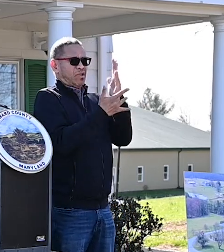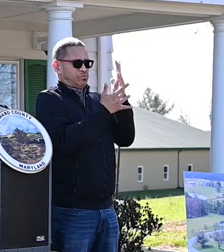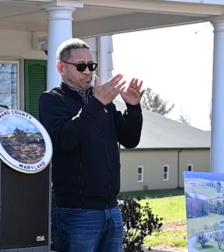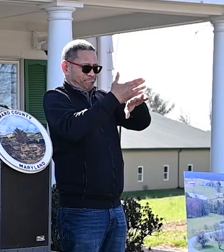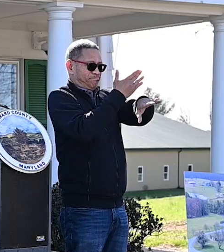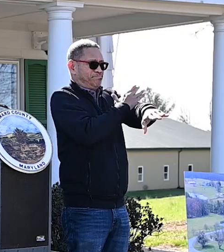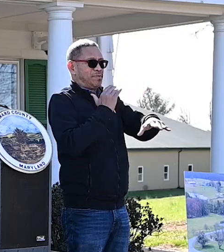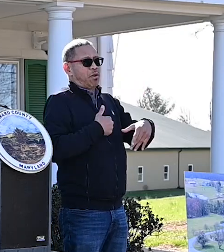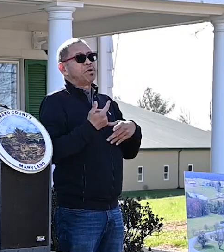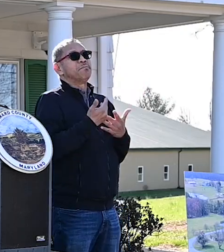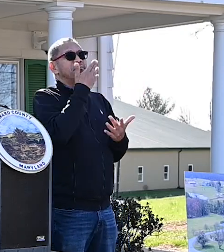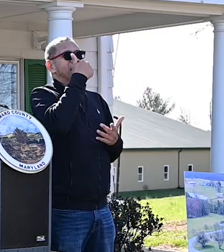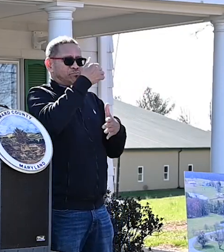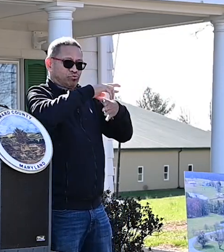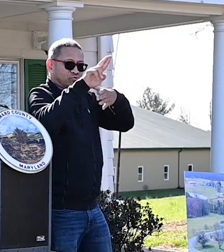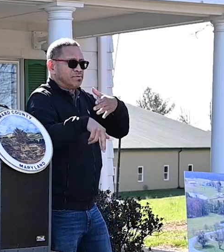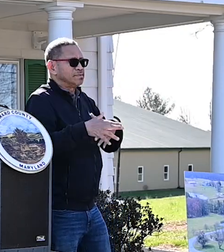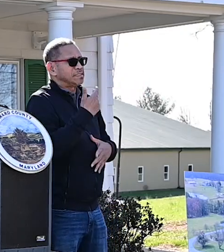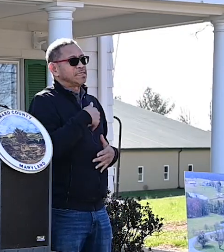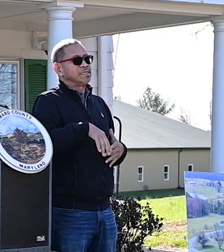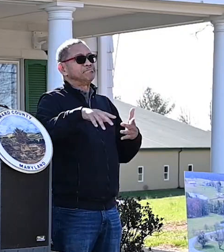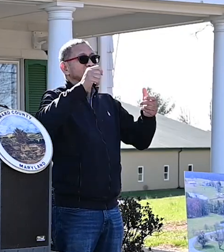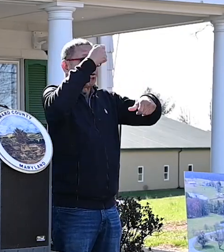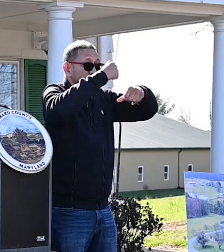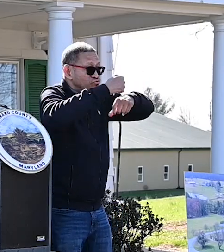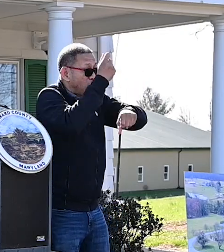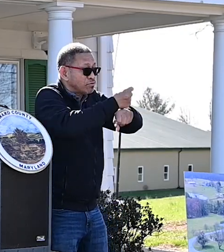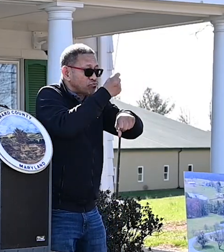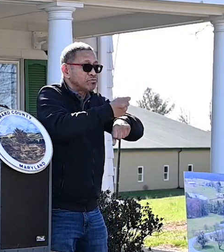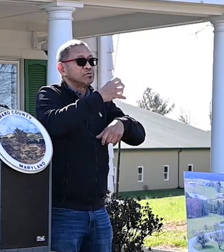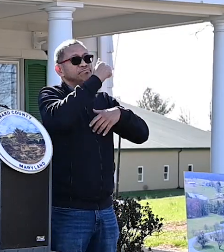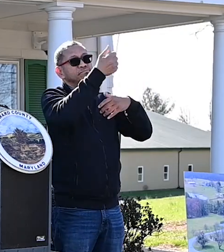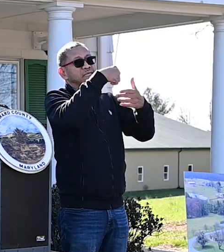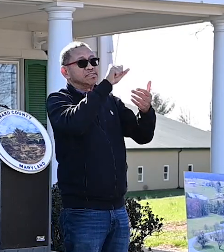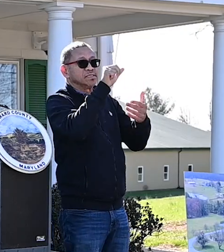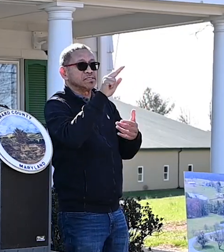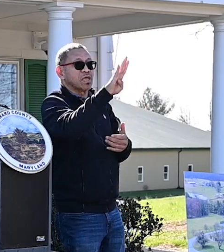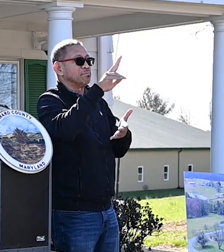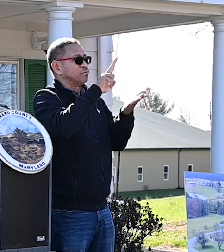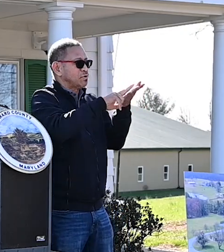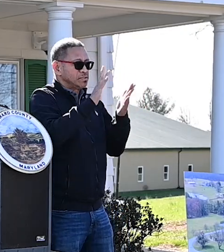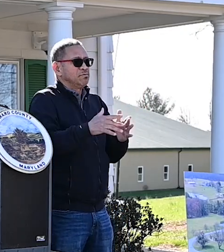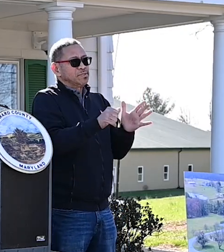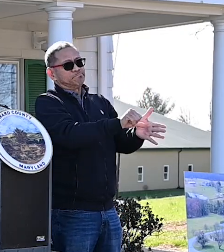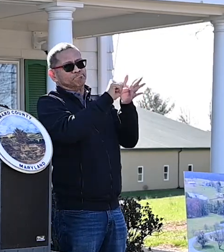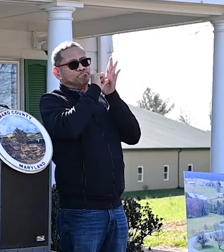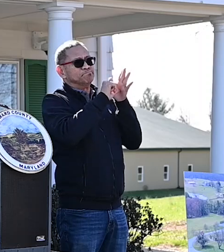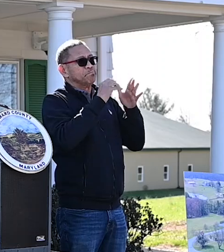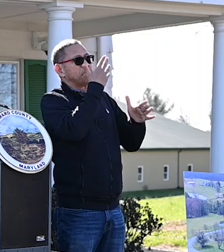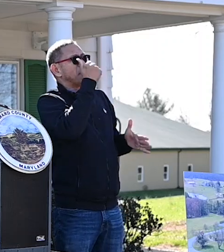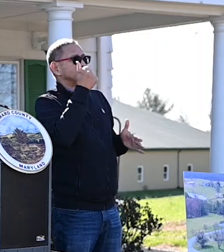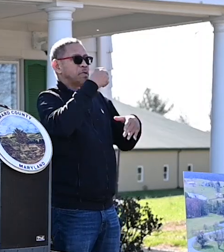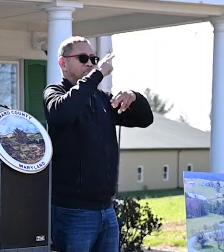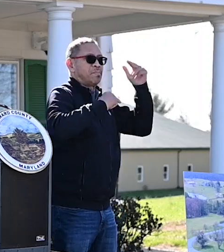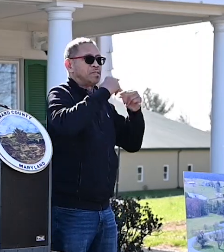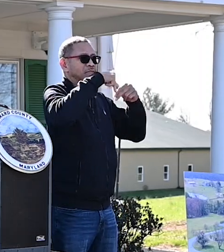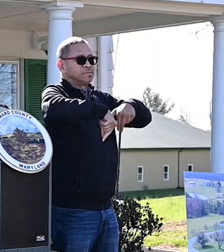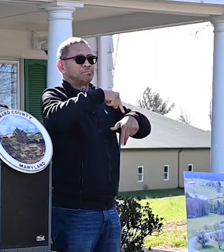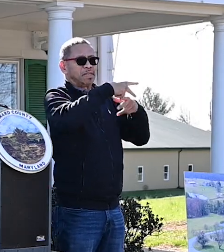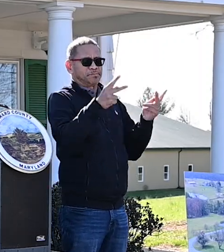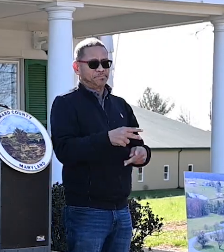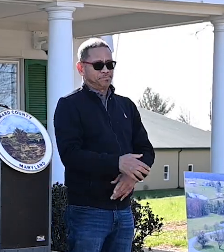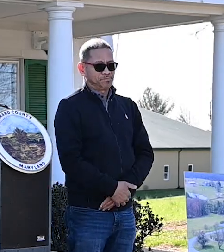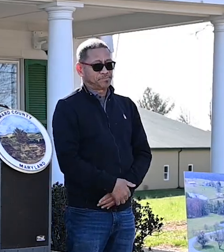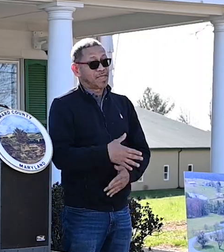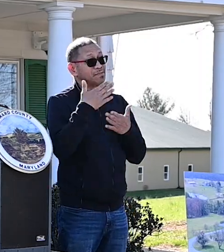our productivity, as well as Keller Construction and their subcontractors for their exceptional craftsmanship. And